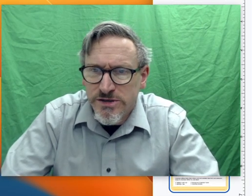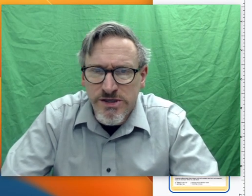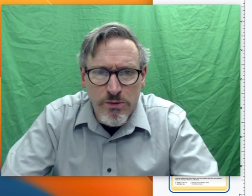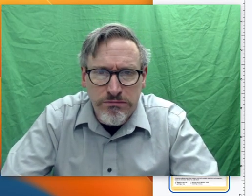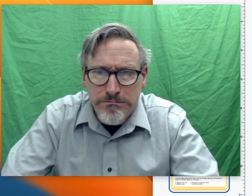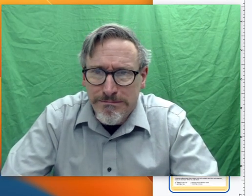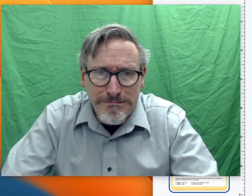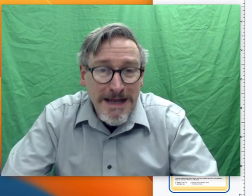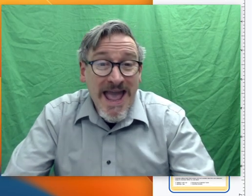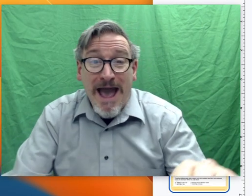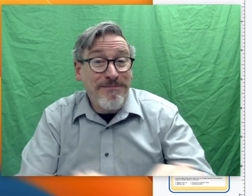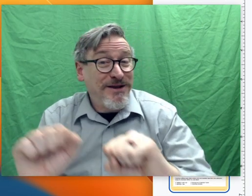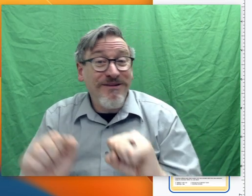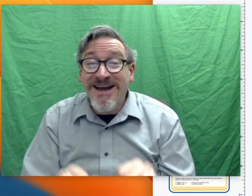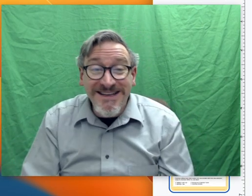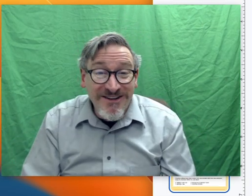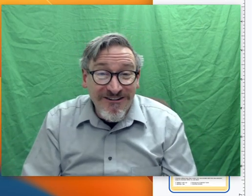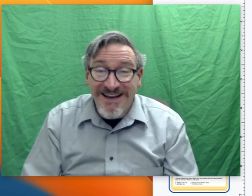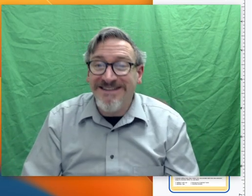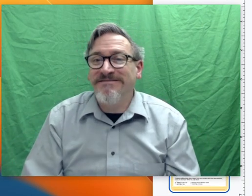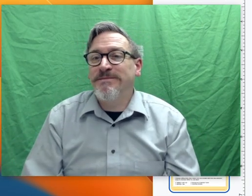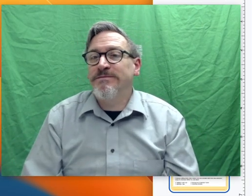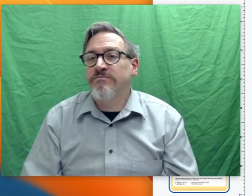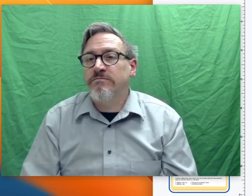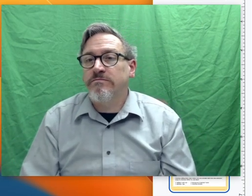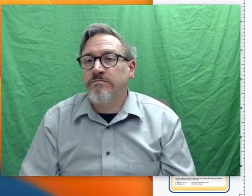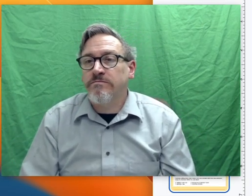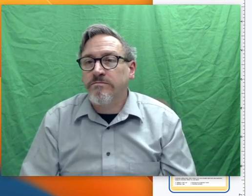these are so happy-go-lucky stories.